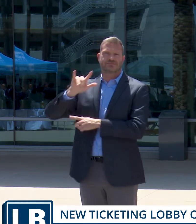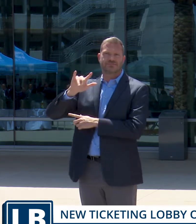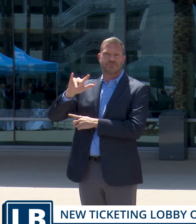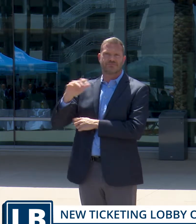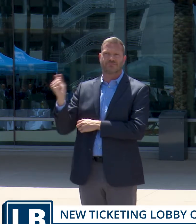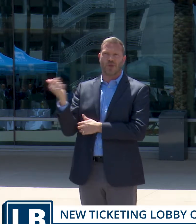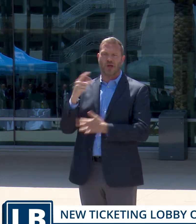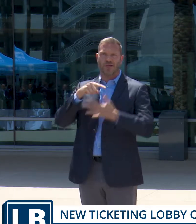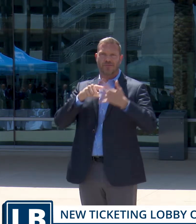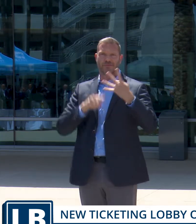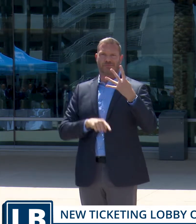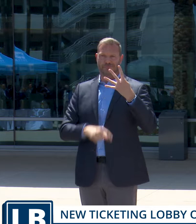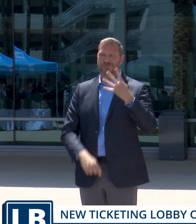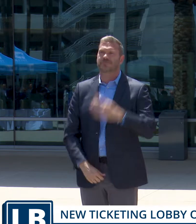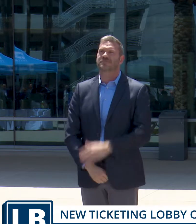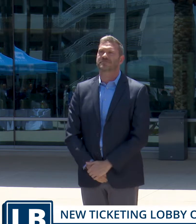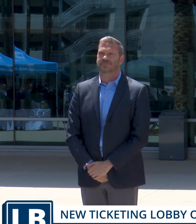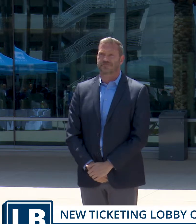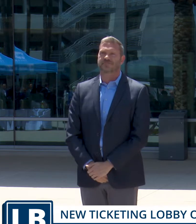Yes.